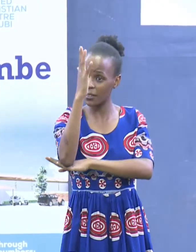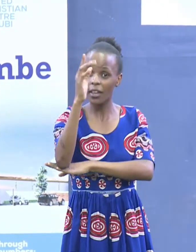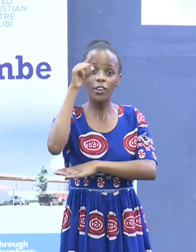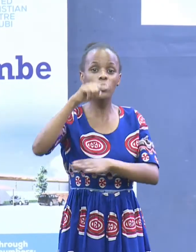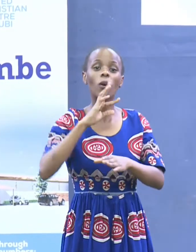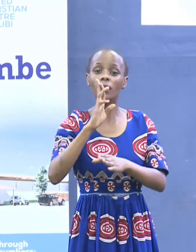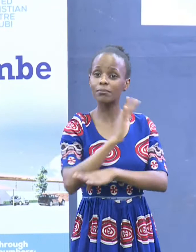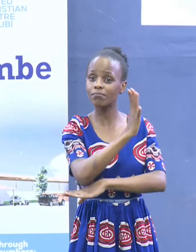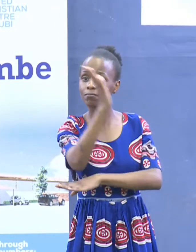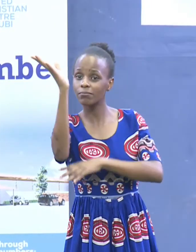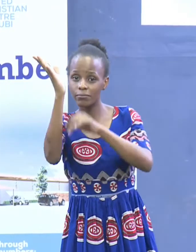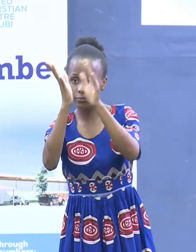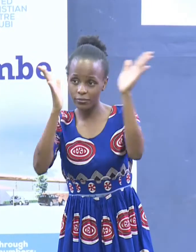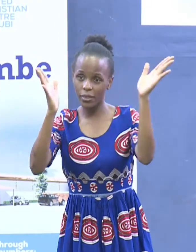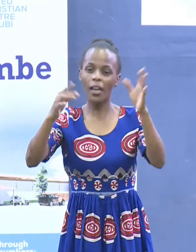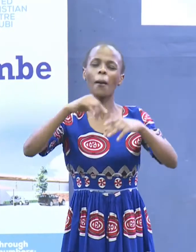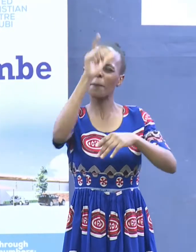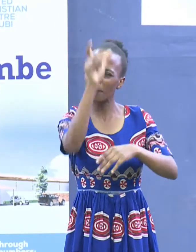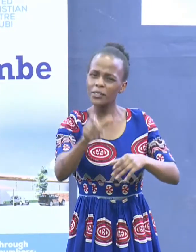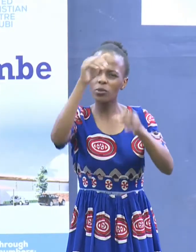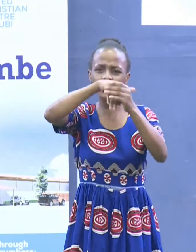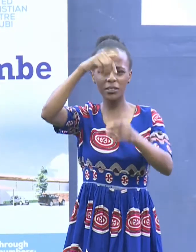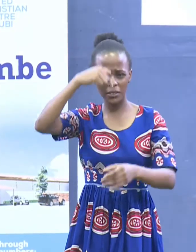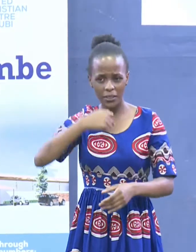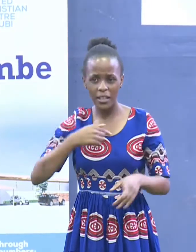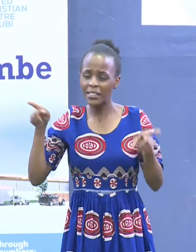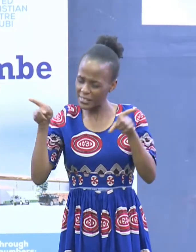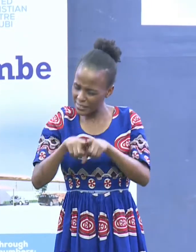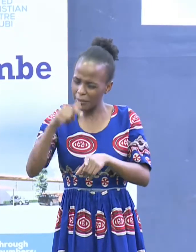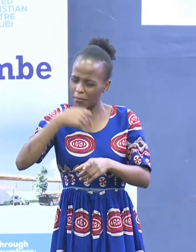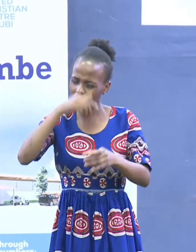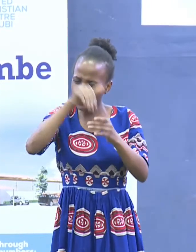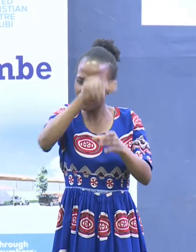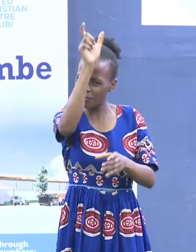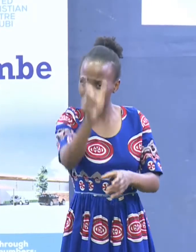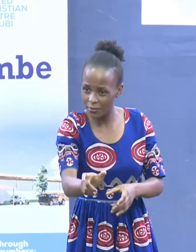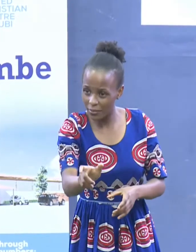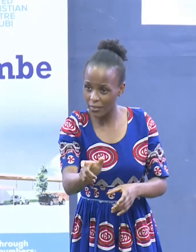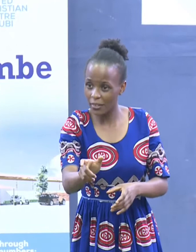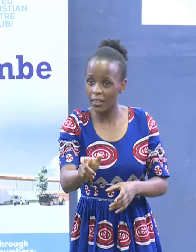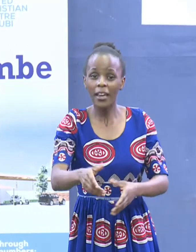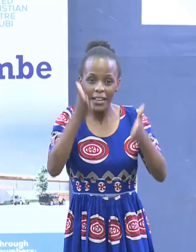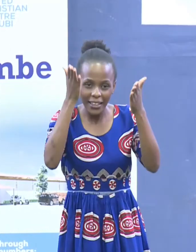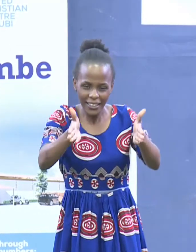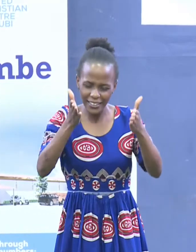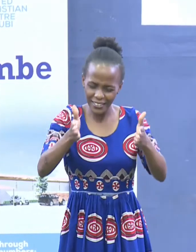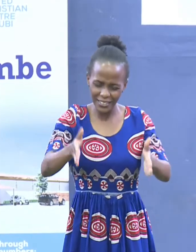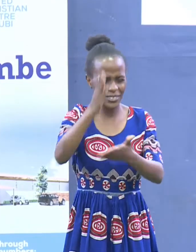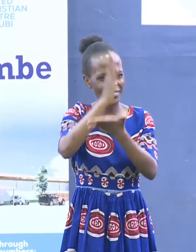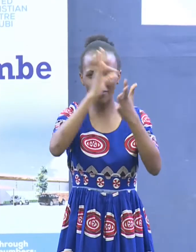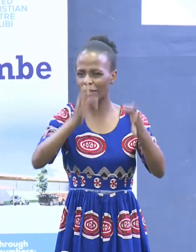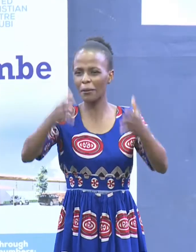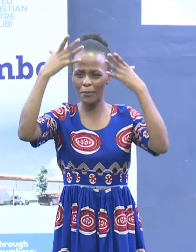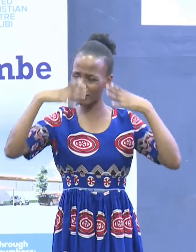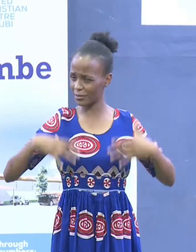vine. You are the branches. He who abides in me and I in him. Here there